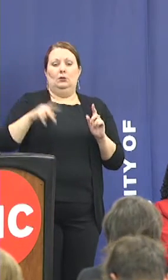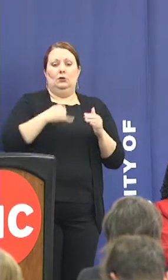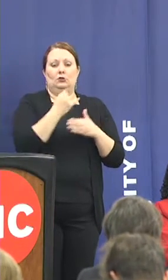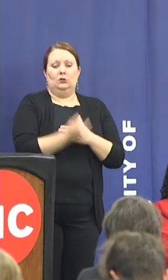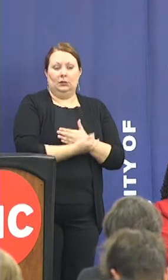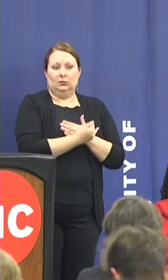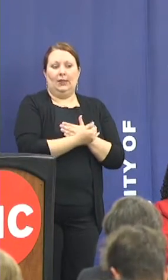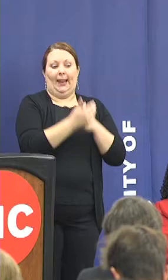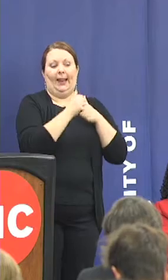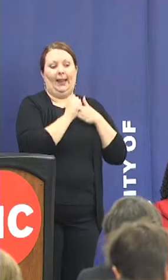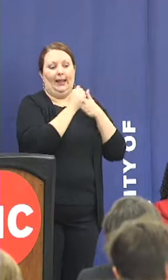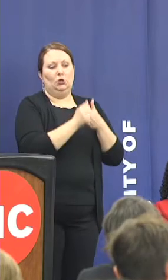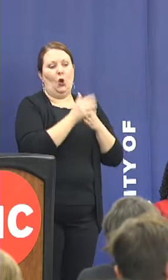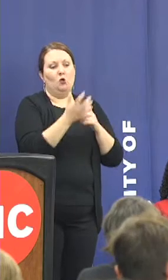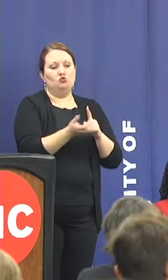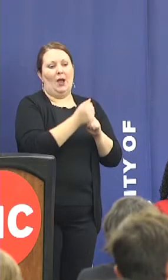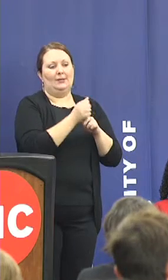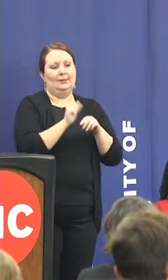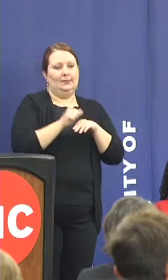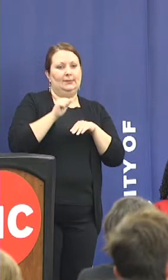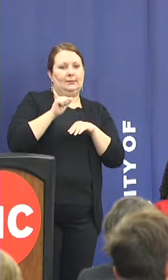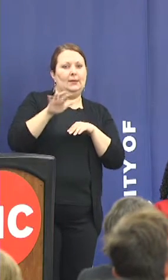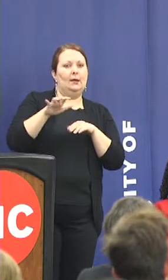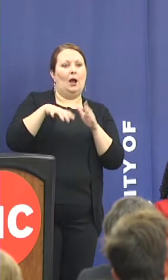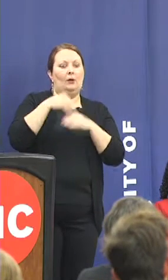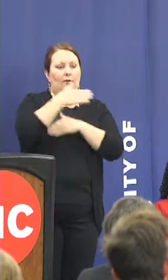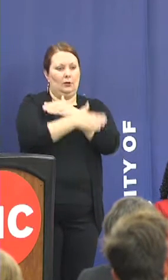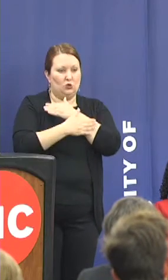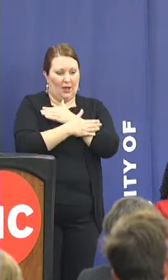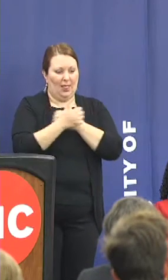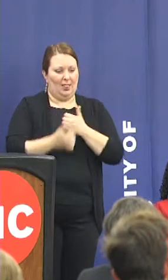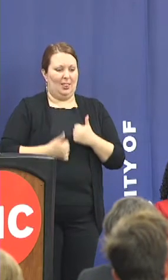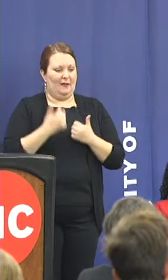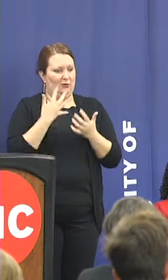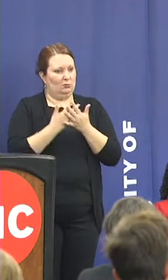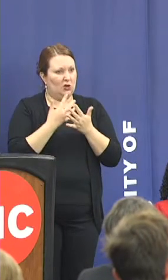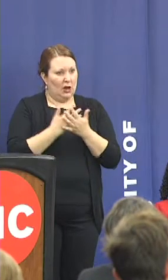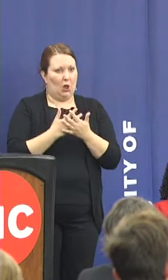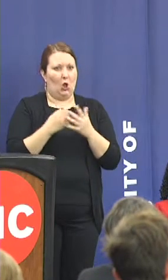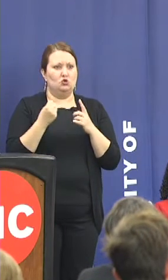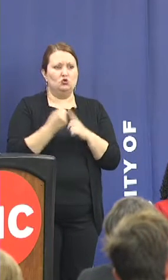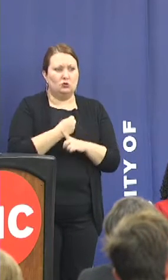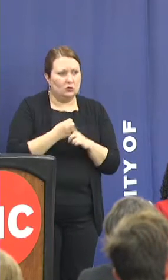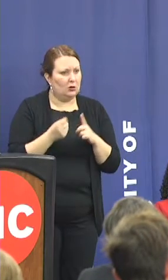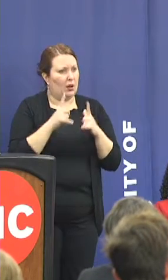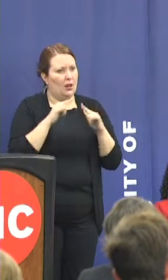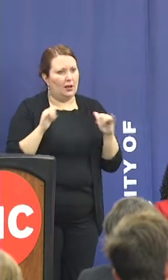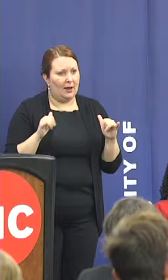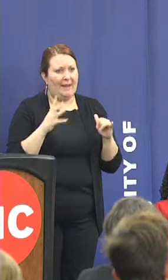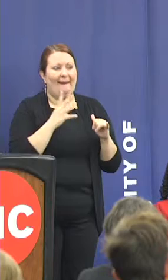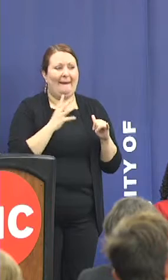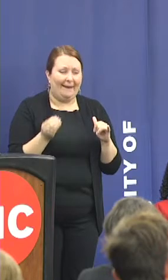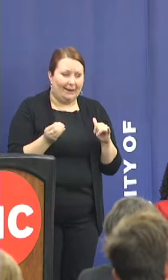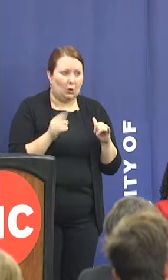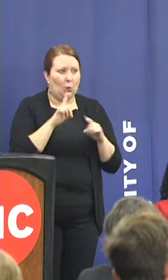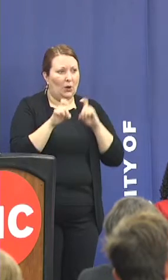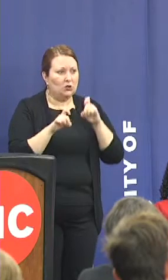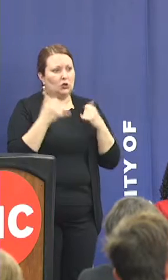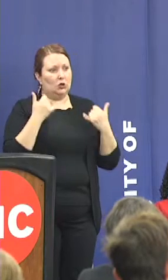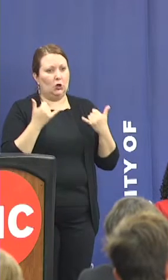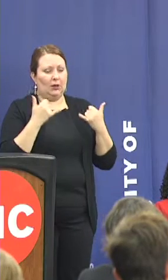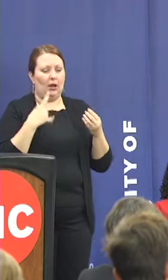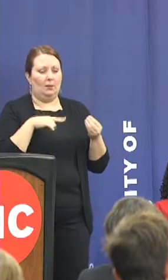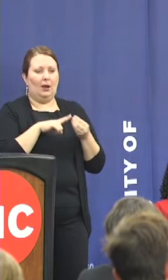projects that lead to arrest and deportations, life imprisonment, torture, and as well as questions